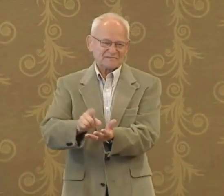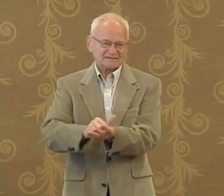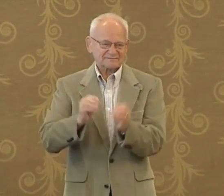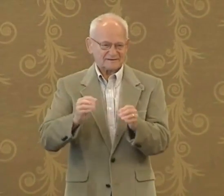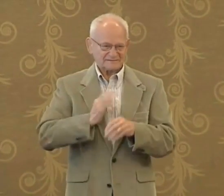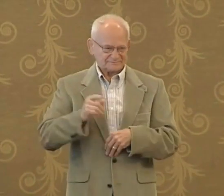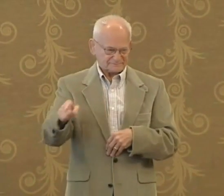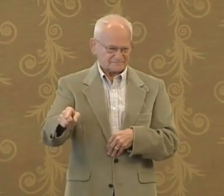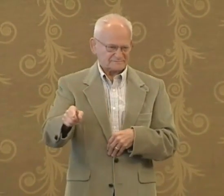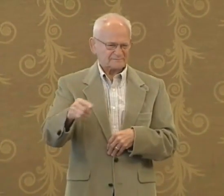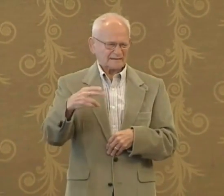Dominic?